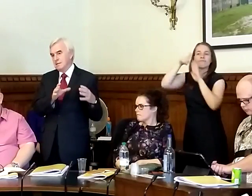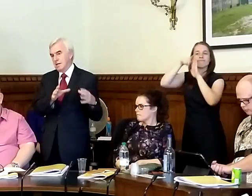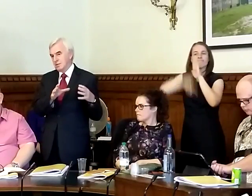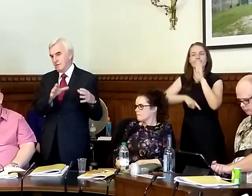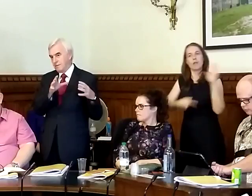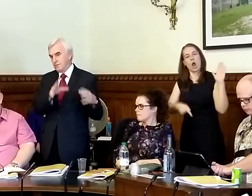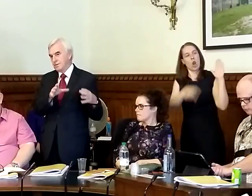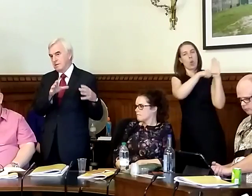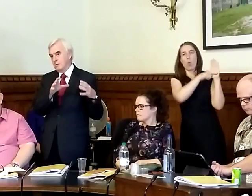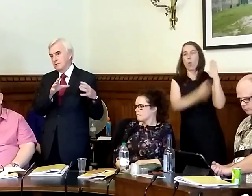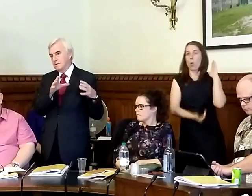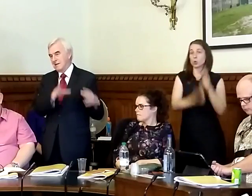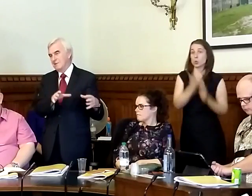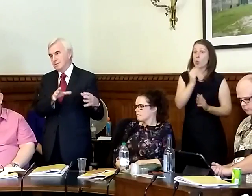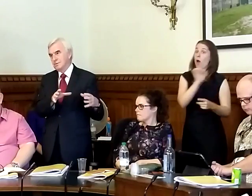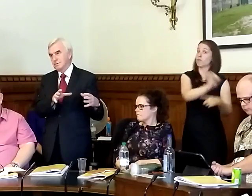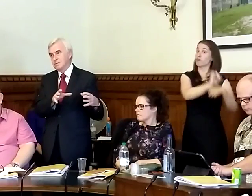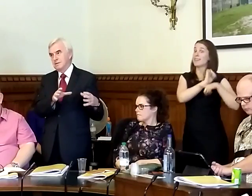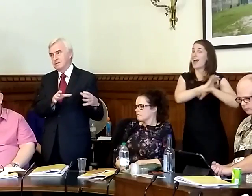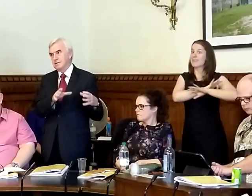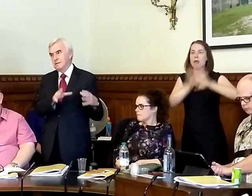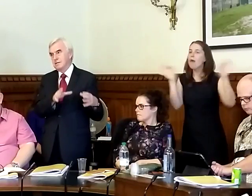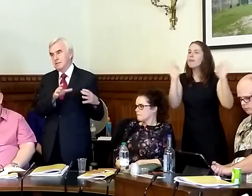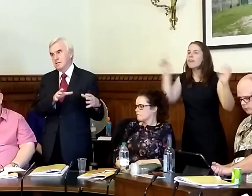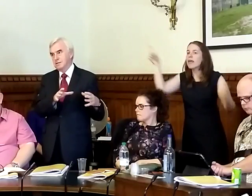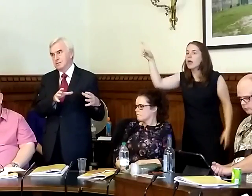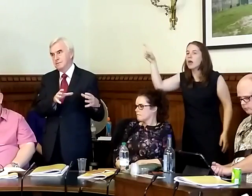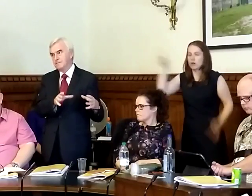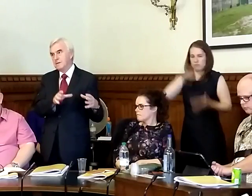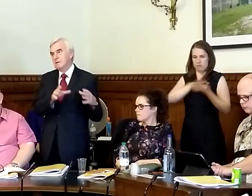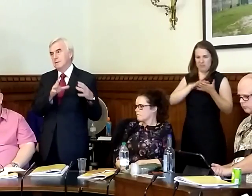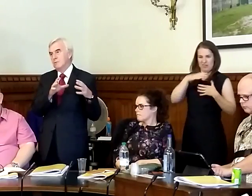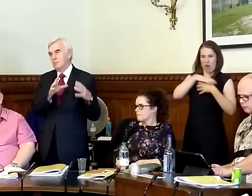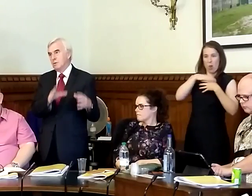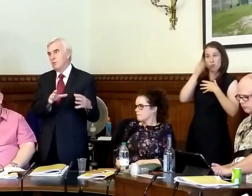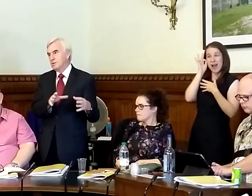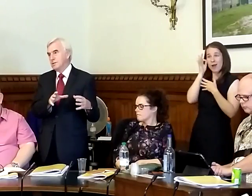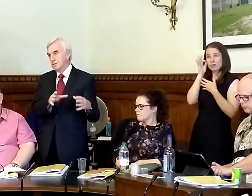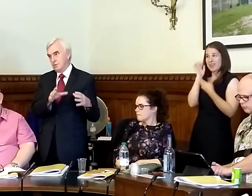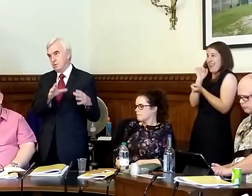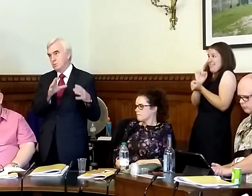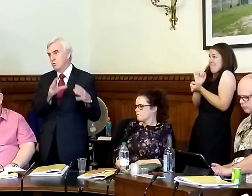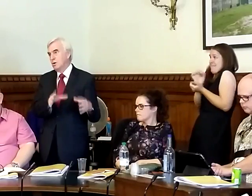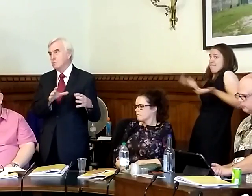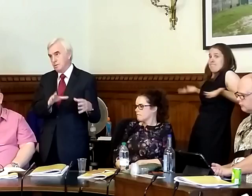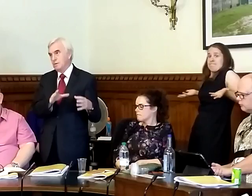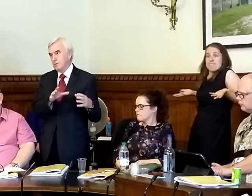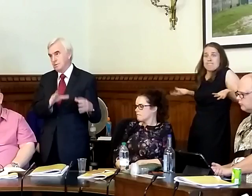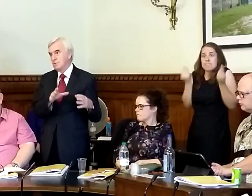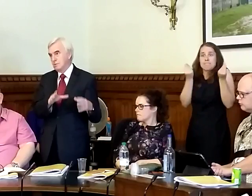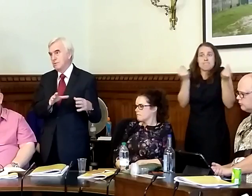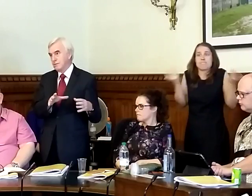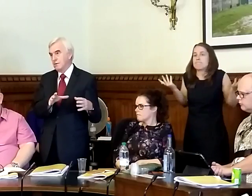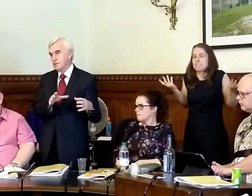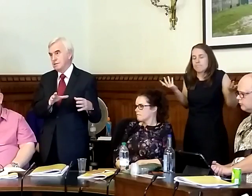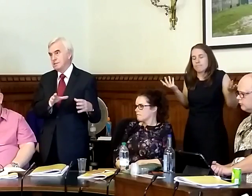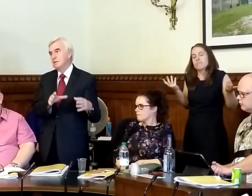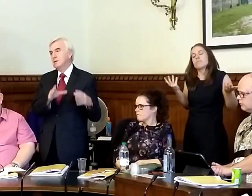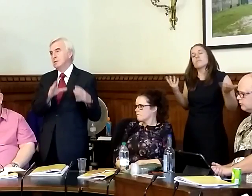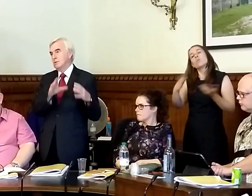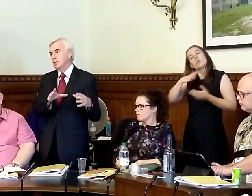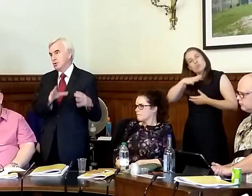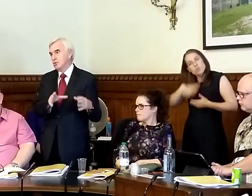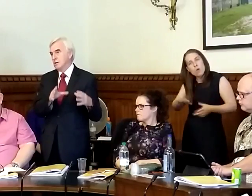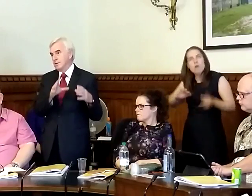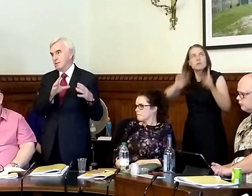protected is actually forcing local councils themselves into these cuts too. Now what we want to do is work with those local